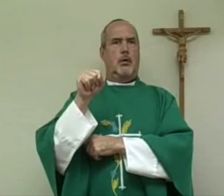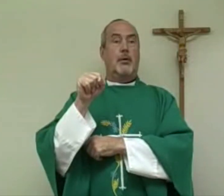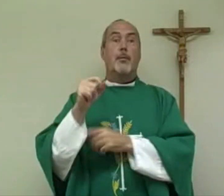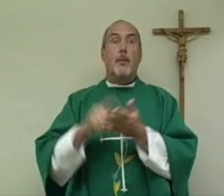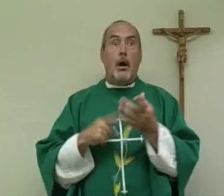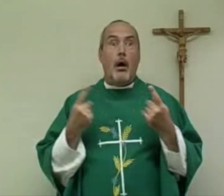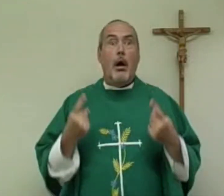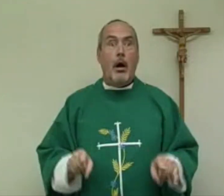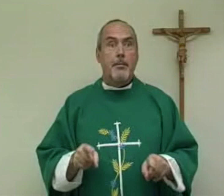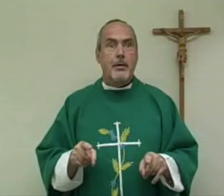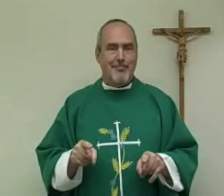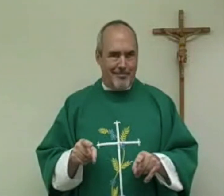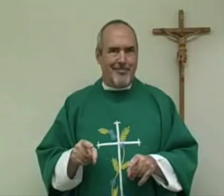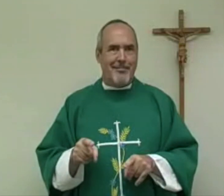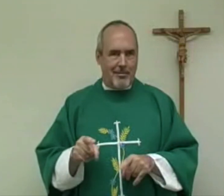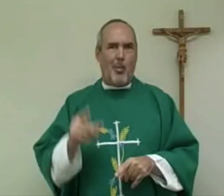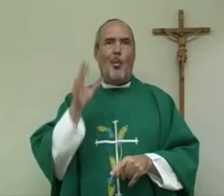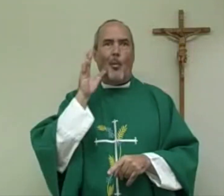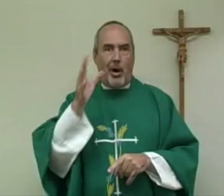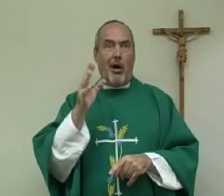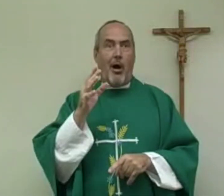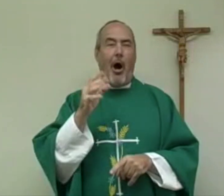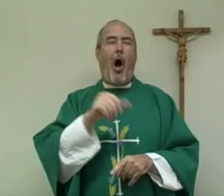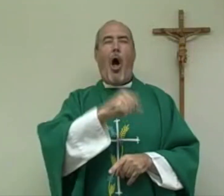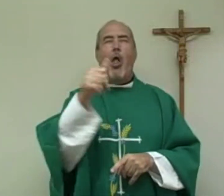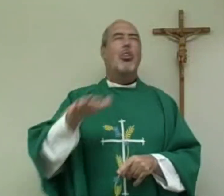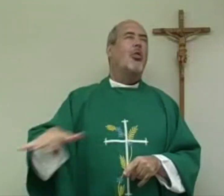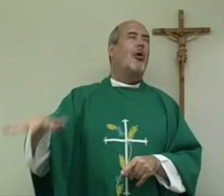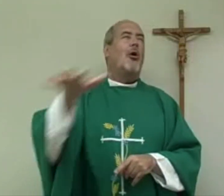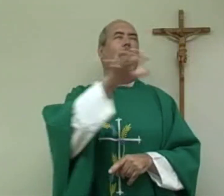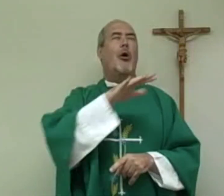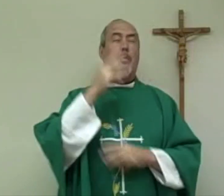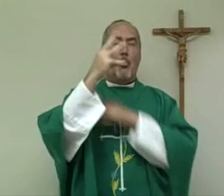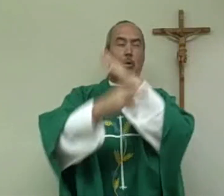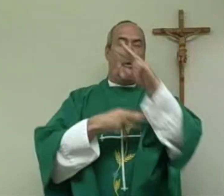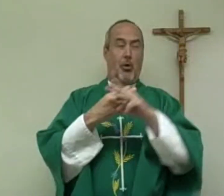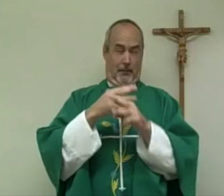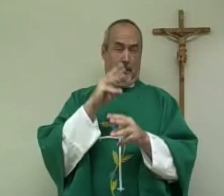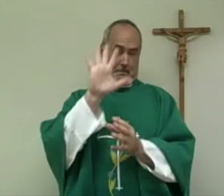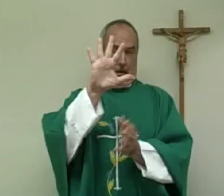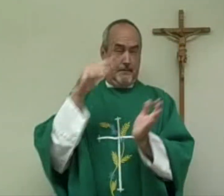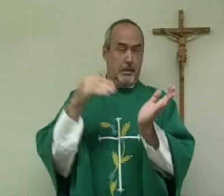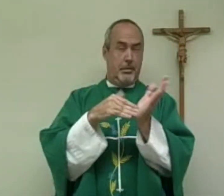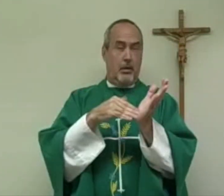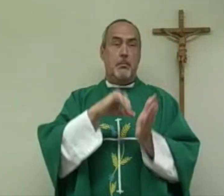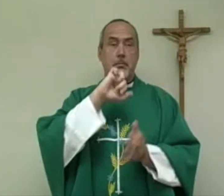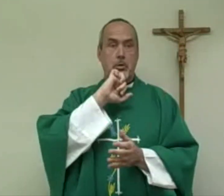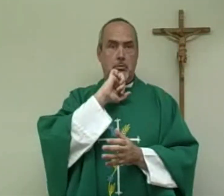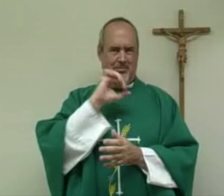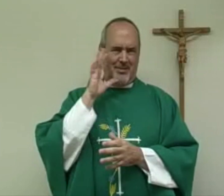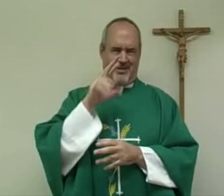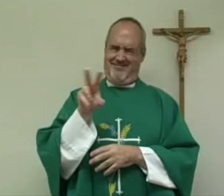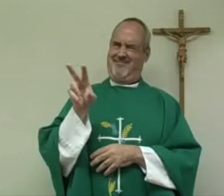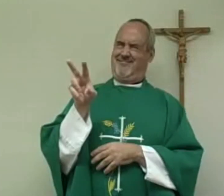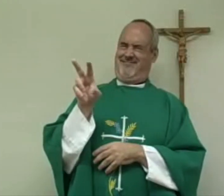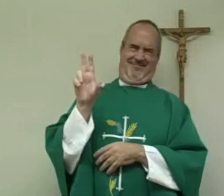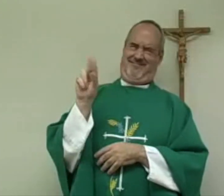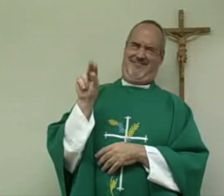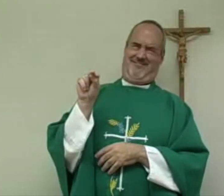quadrinity. So then what happens is all over the world, the 5,000 bishops